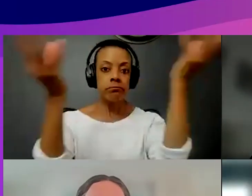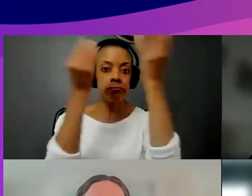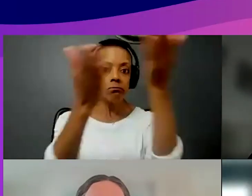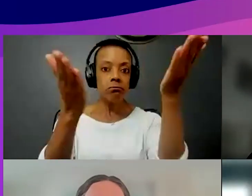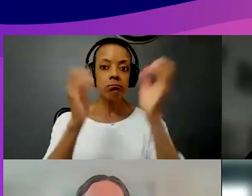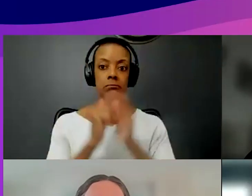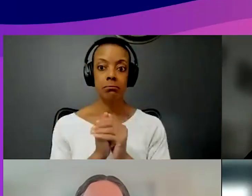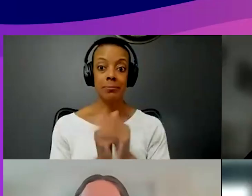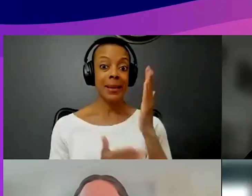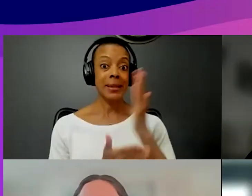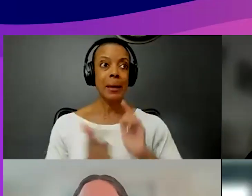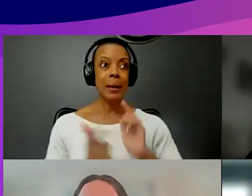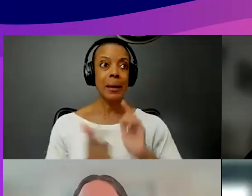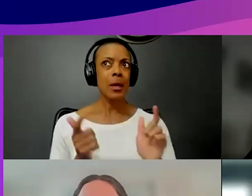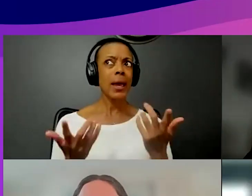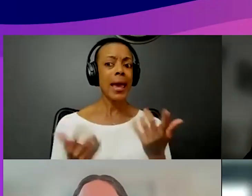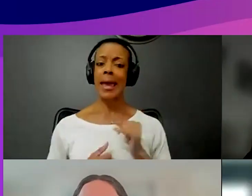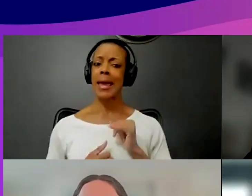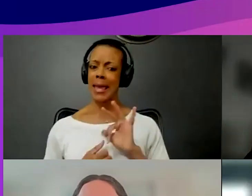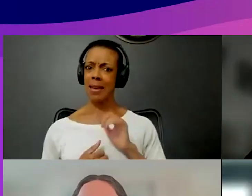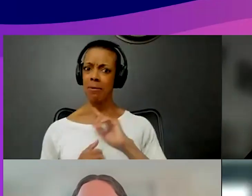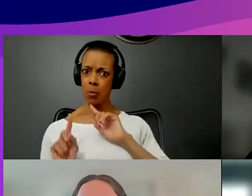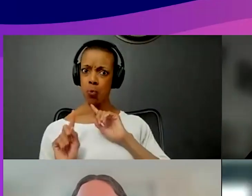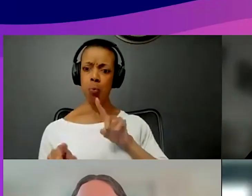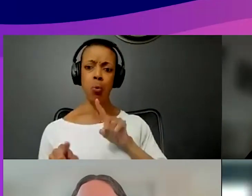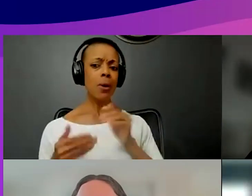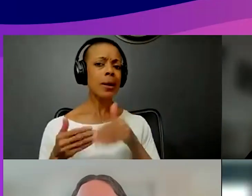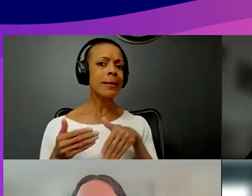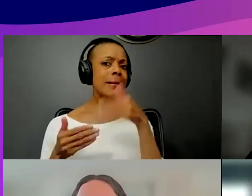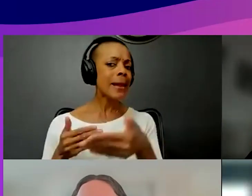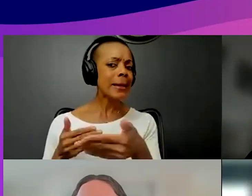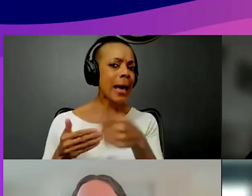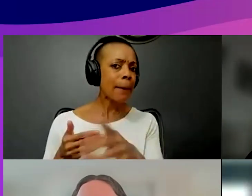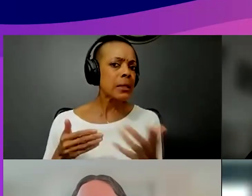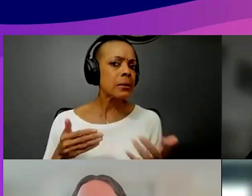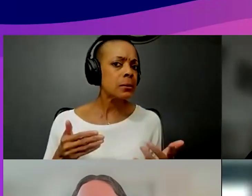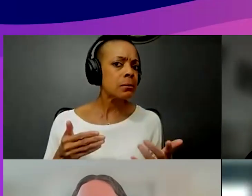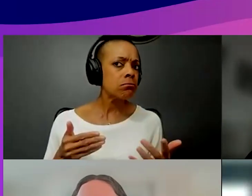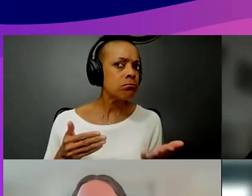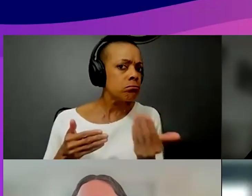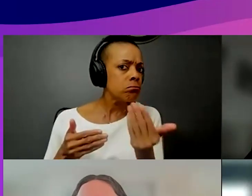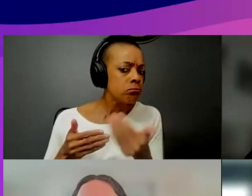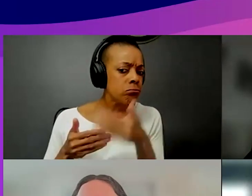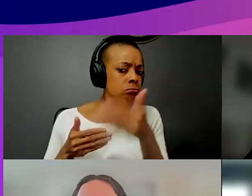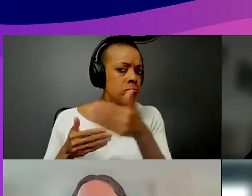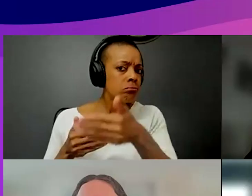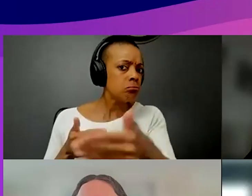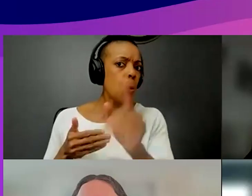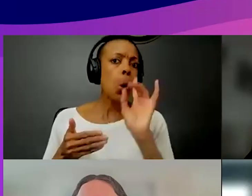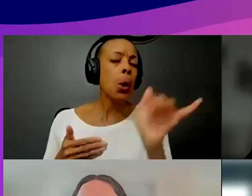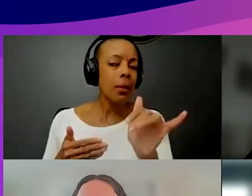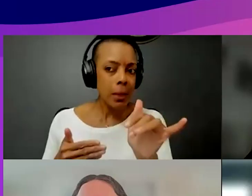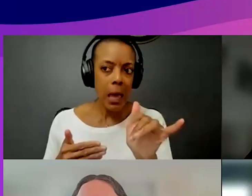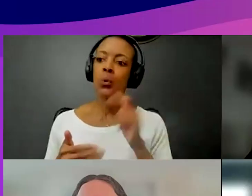to know what happens next. So if I do the mandatory reporting, what will happen? So you do have to inform